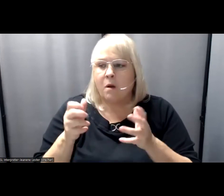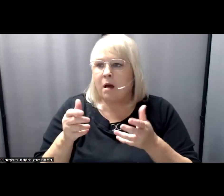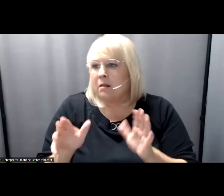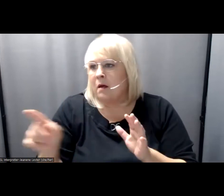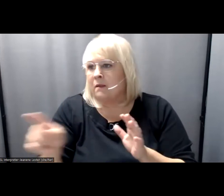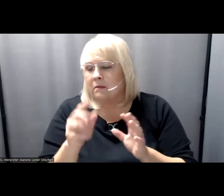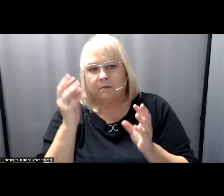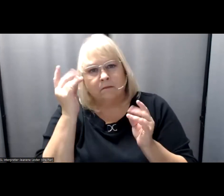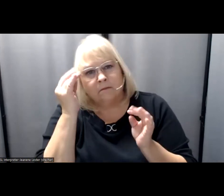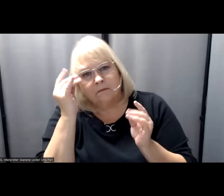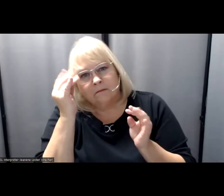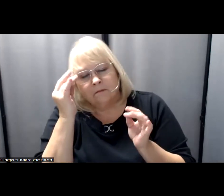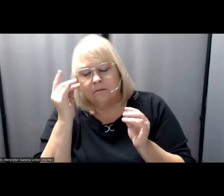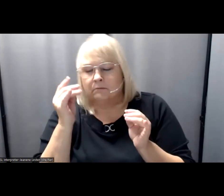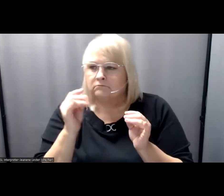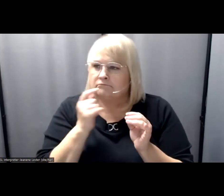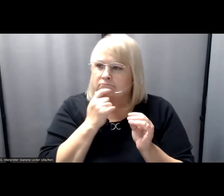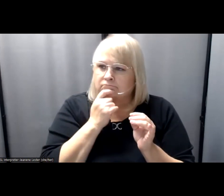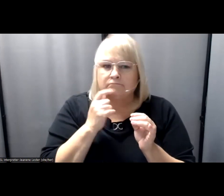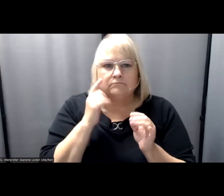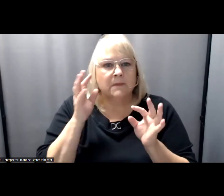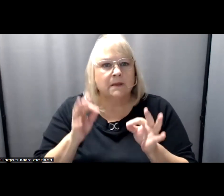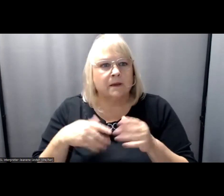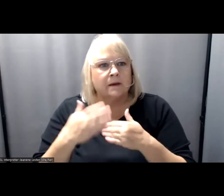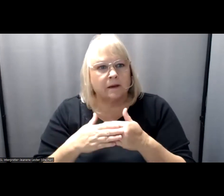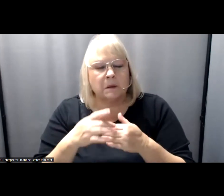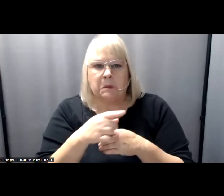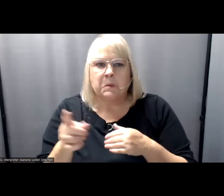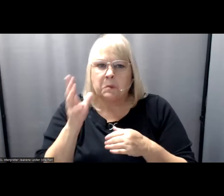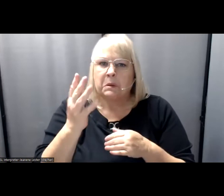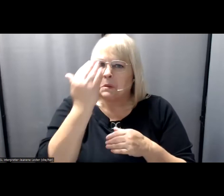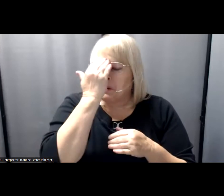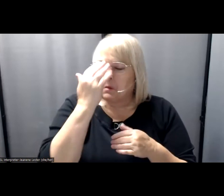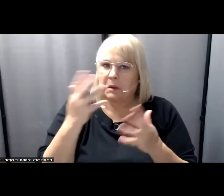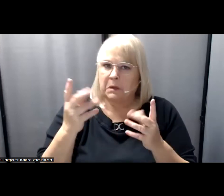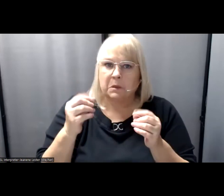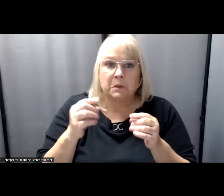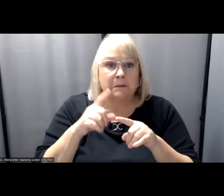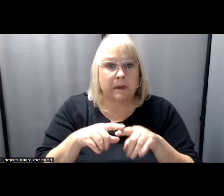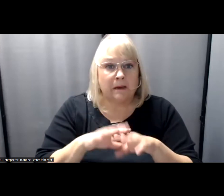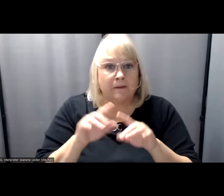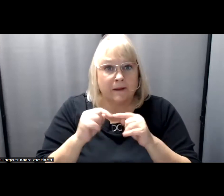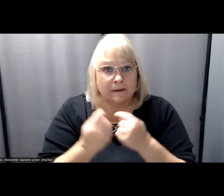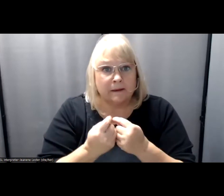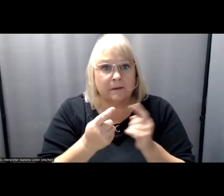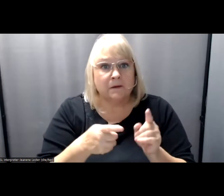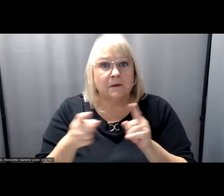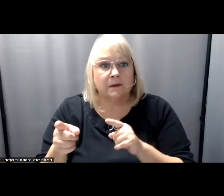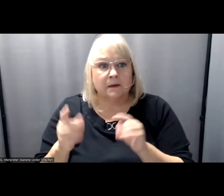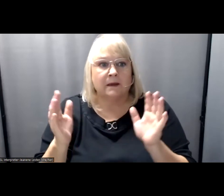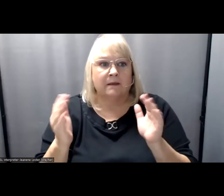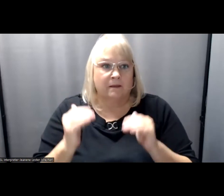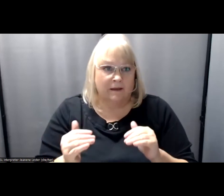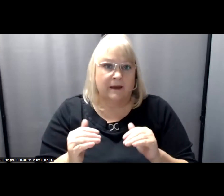and decide my next steps? You'll know what to do depending on your team and circumstances. Then